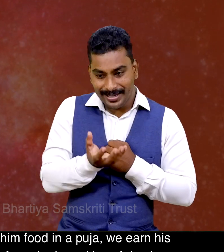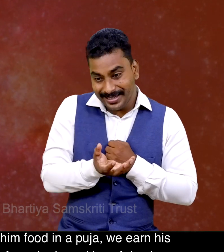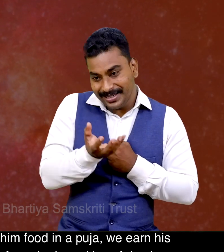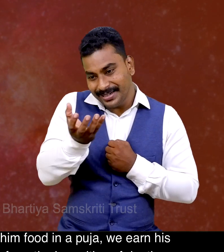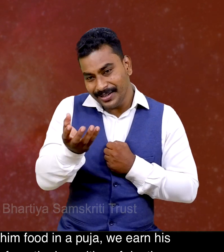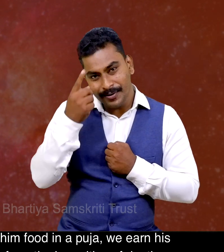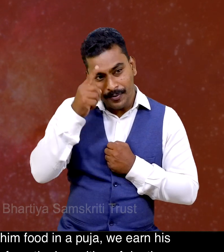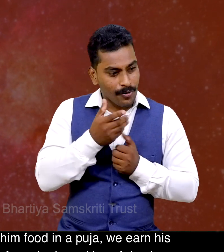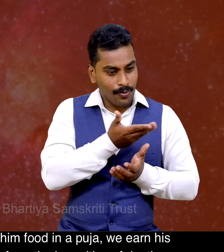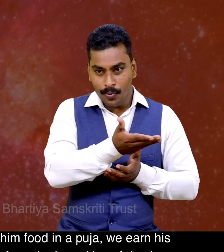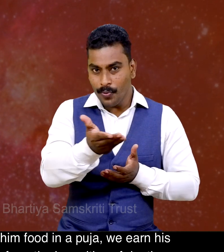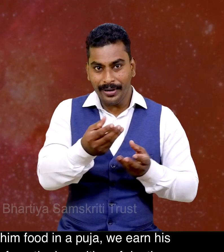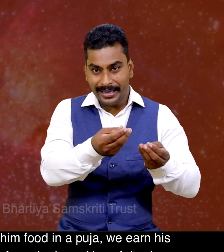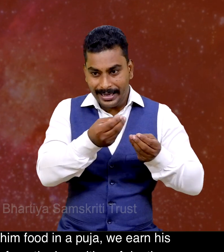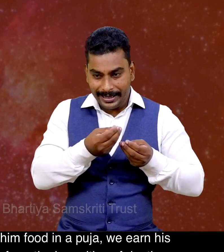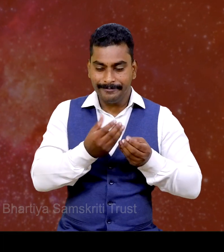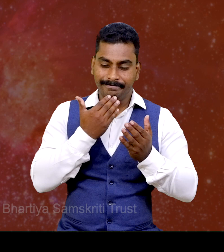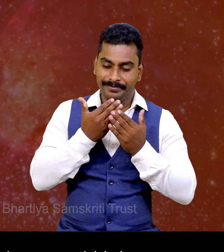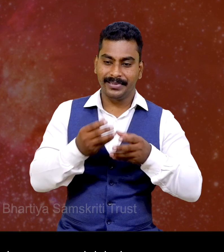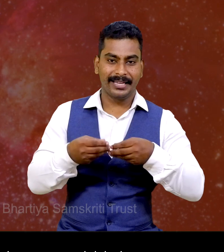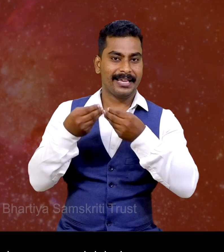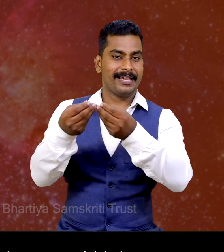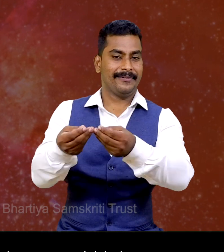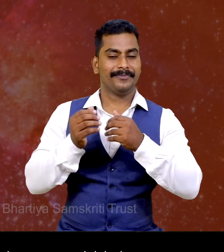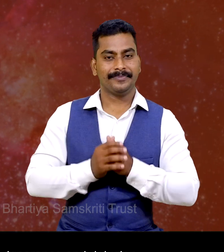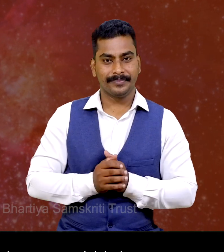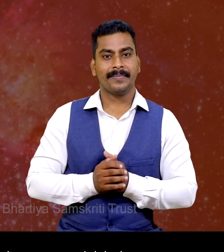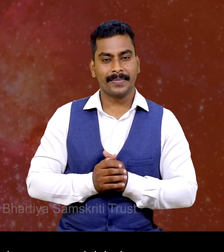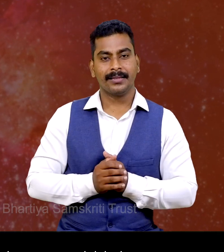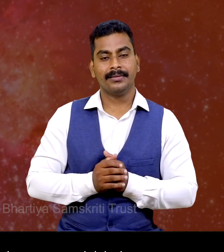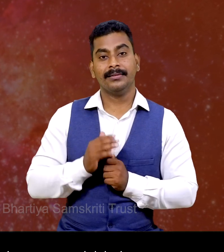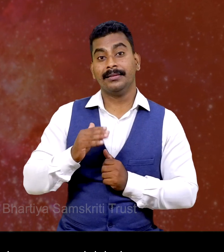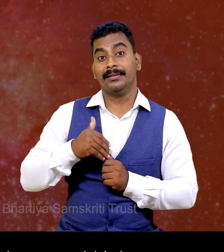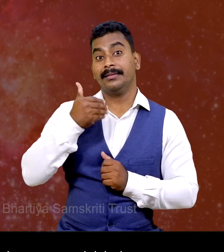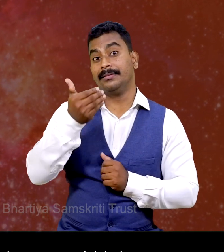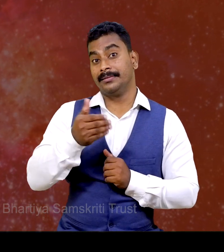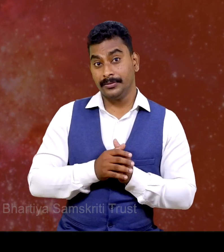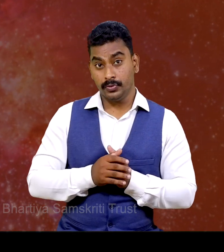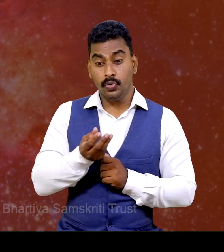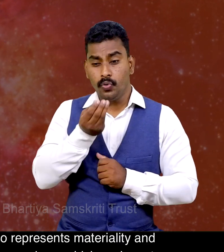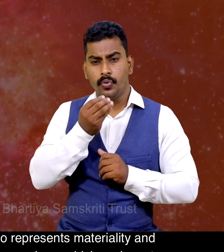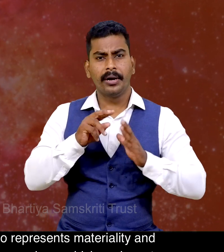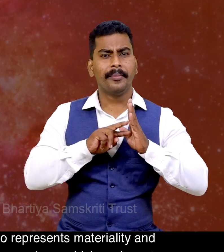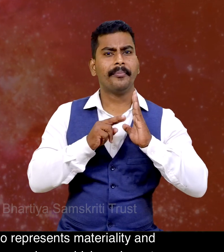protection from the impurities of death, decay, ignorance, and delusion. Food also